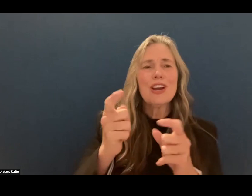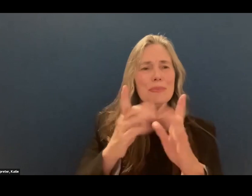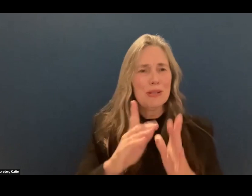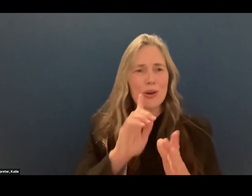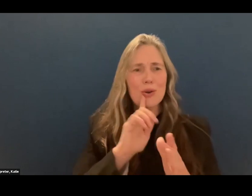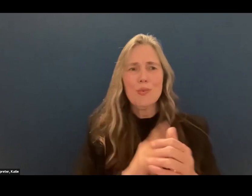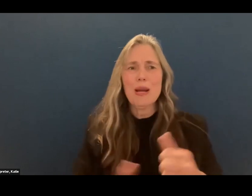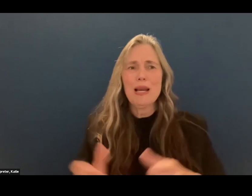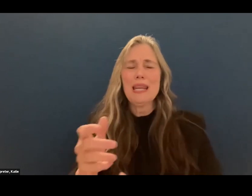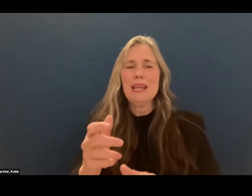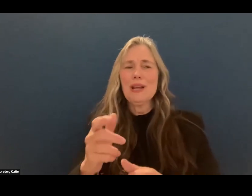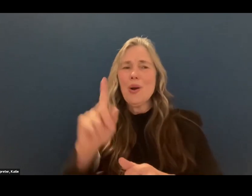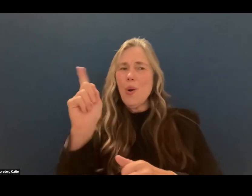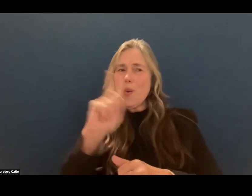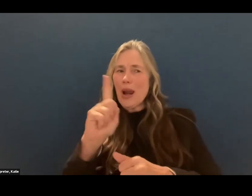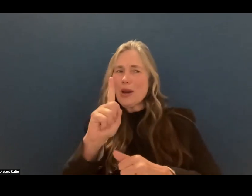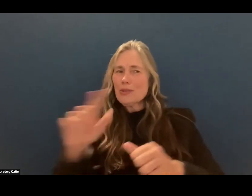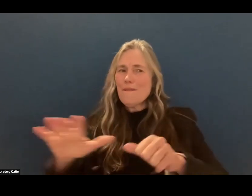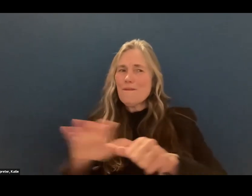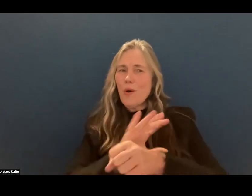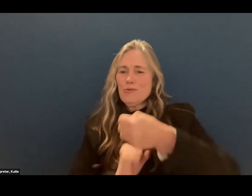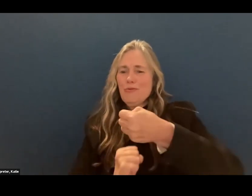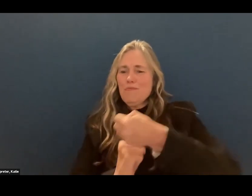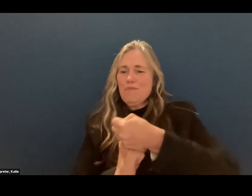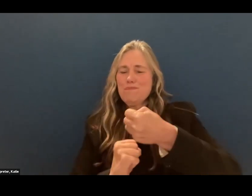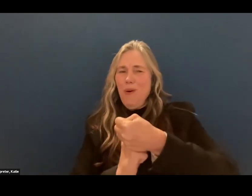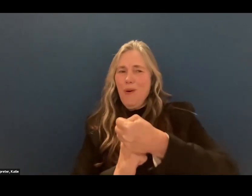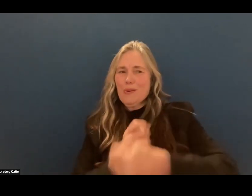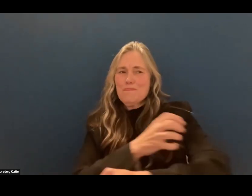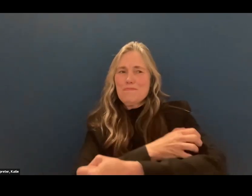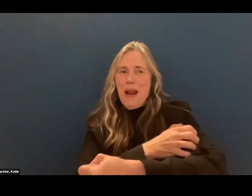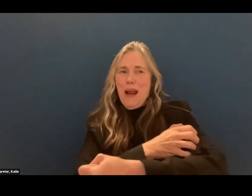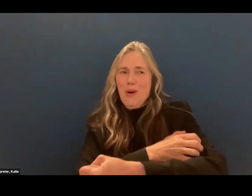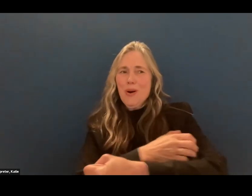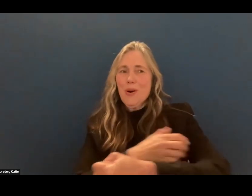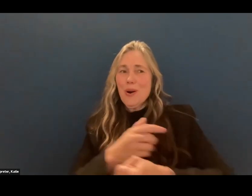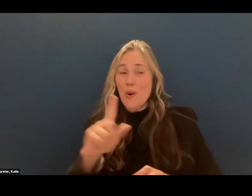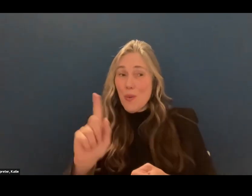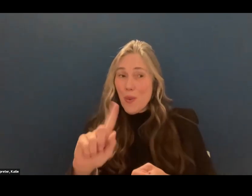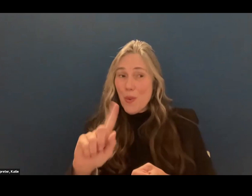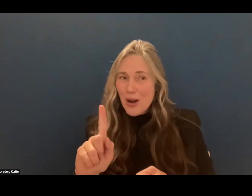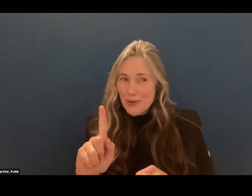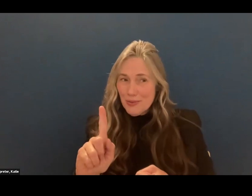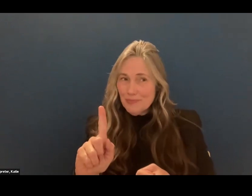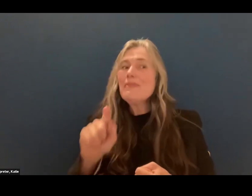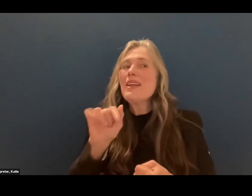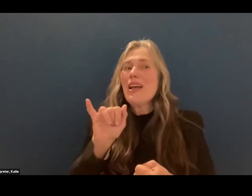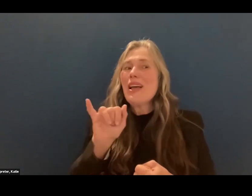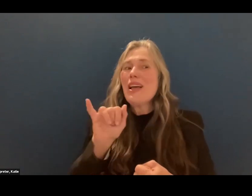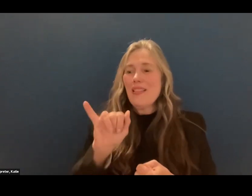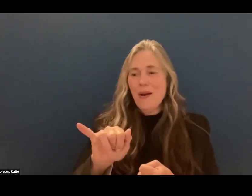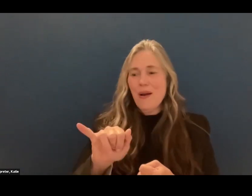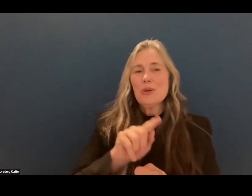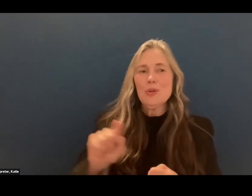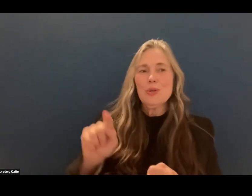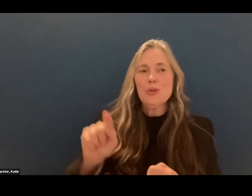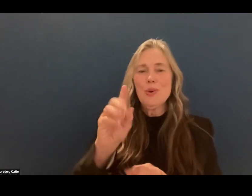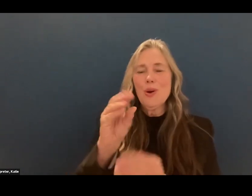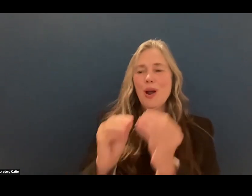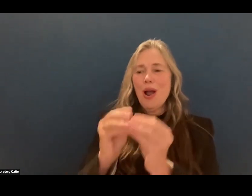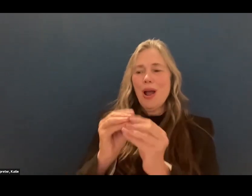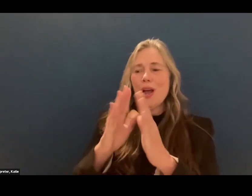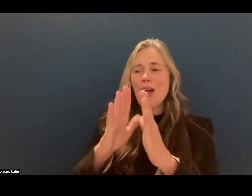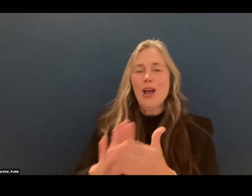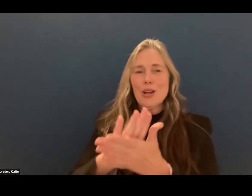real power lies in the custodians, and if you don't get to know them and get them on your side, your life's a whole lot different. So I've already met a couple of you on